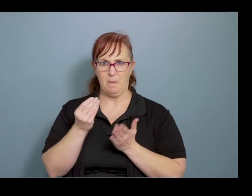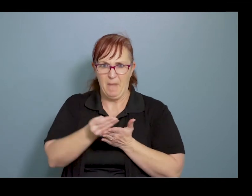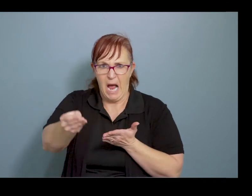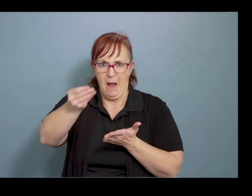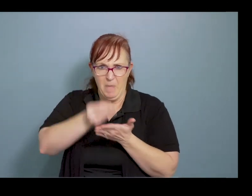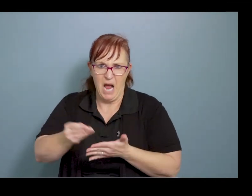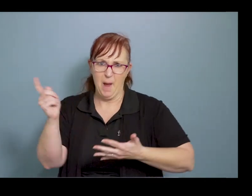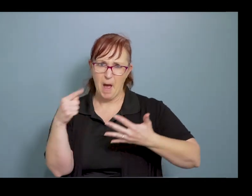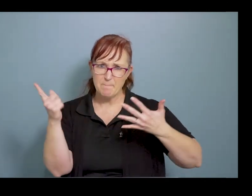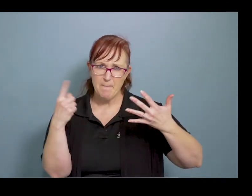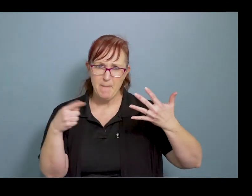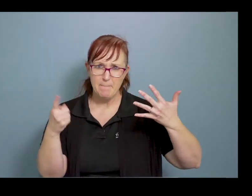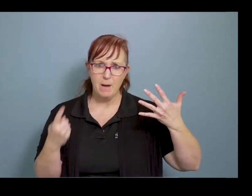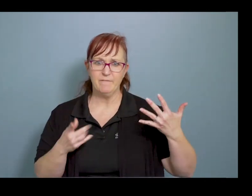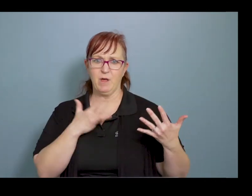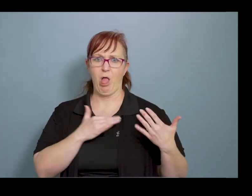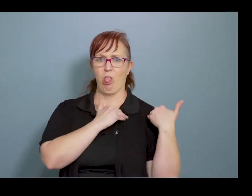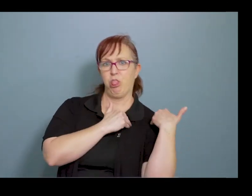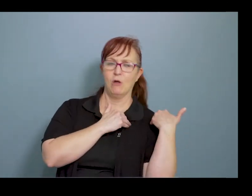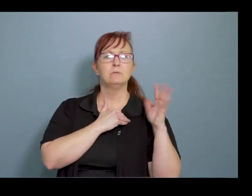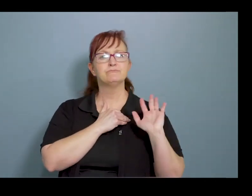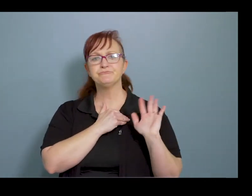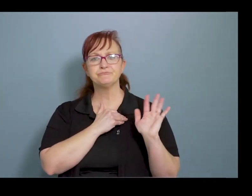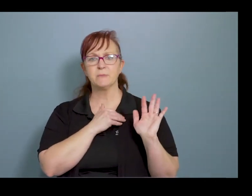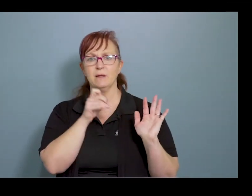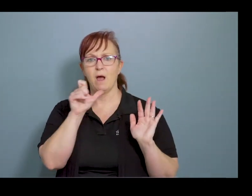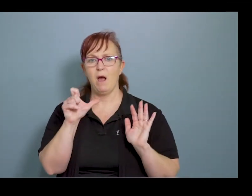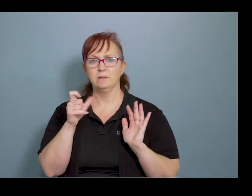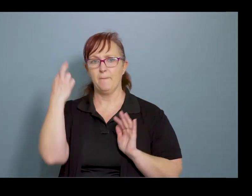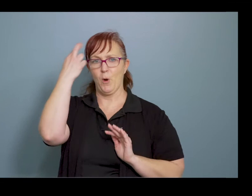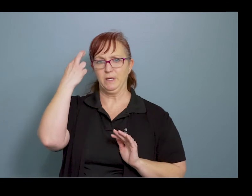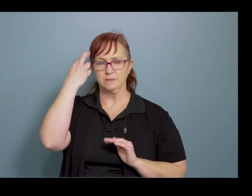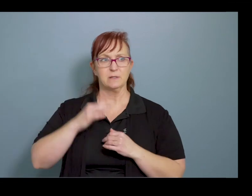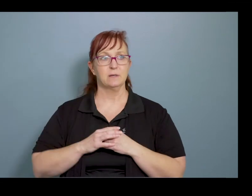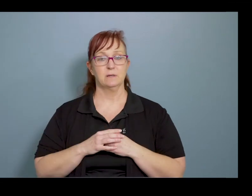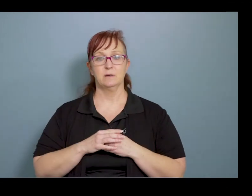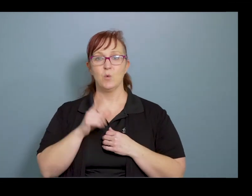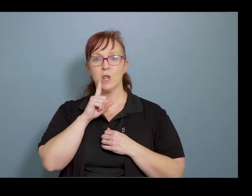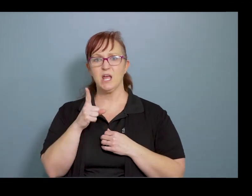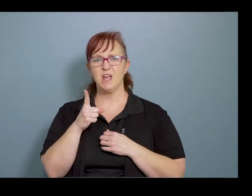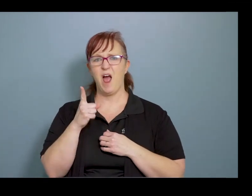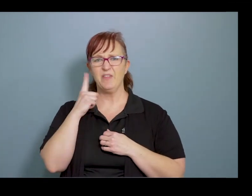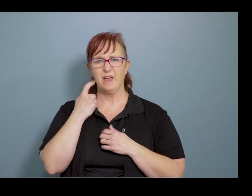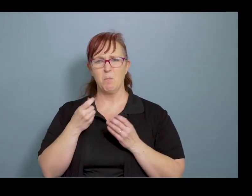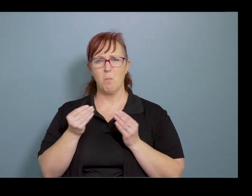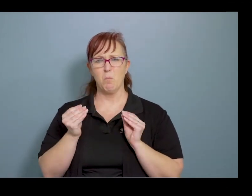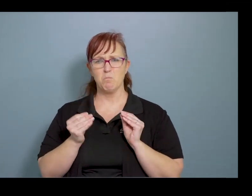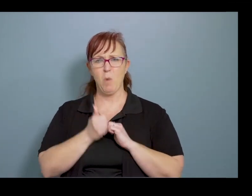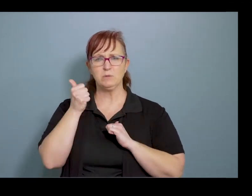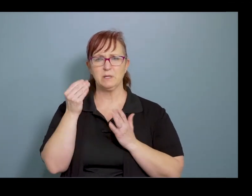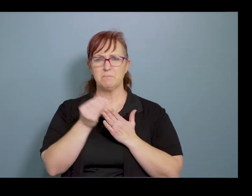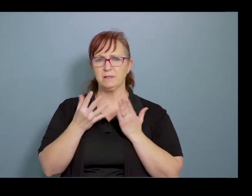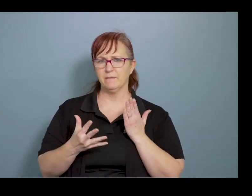the campus regarding the branding and the costs of branding. I think that the largest costs are going to be associated